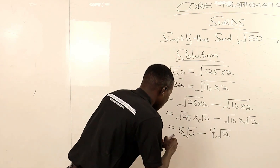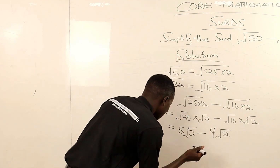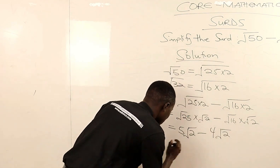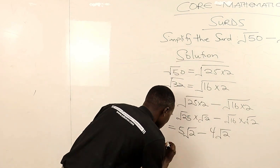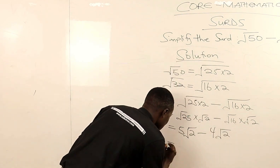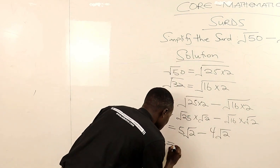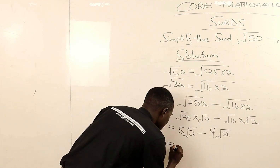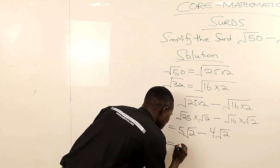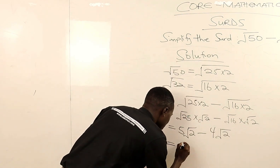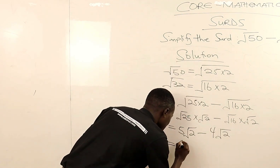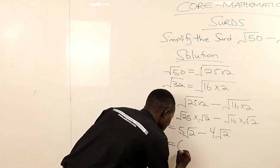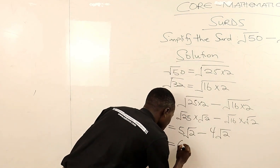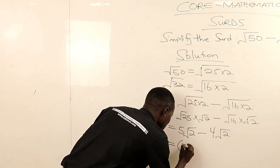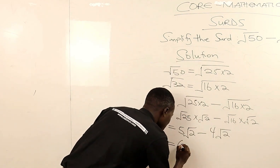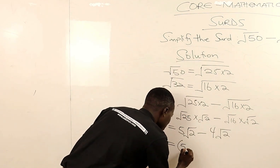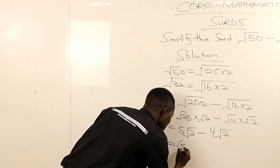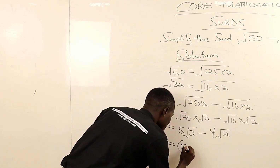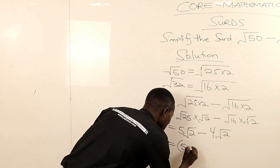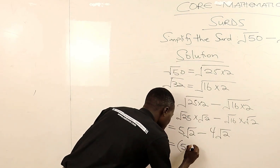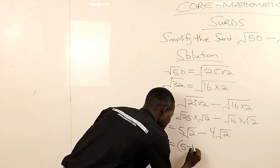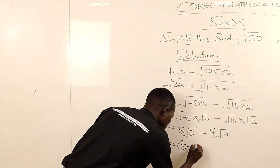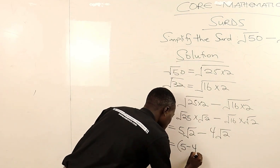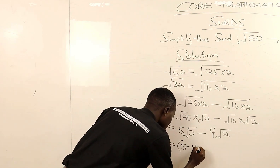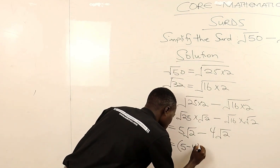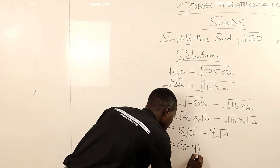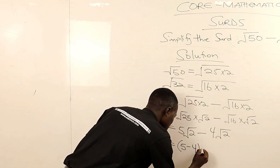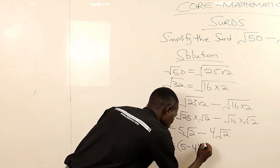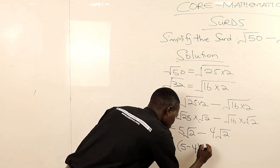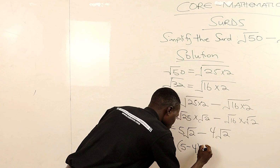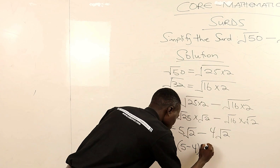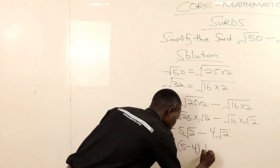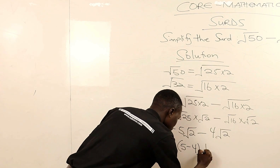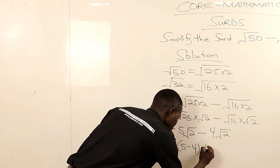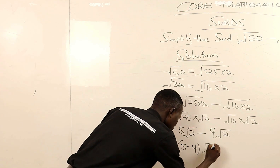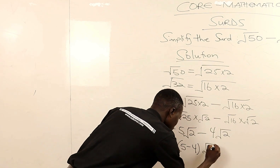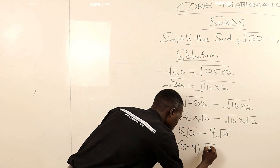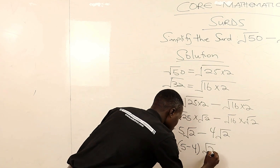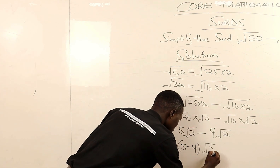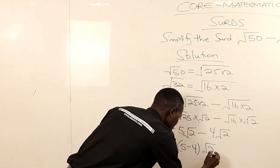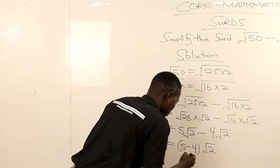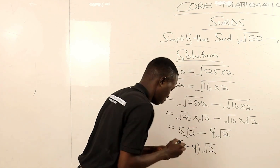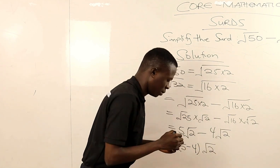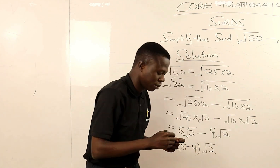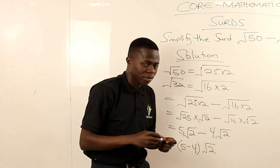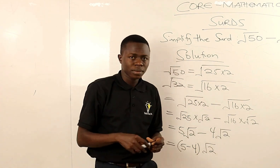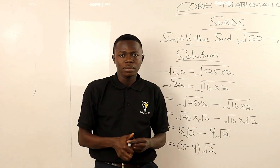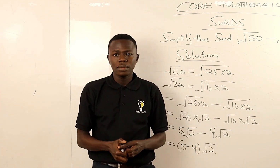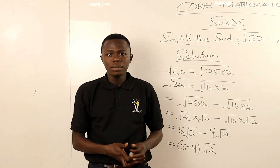a subtraction question. So 5 and 4, which are both outside their respective square root signs,